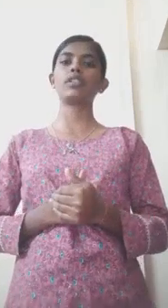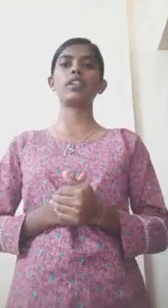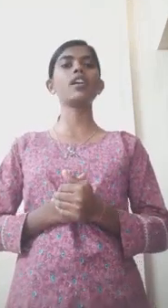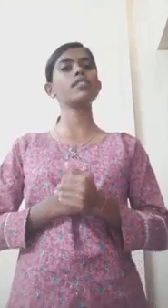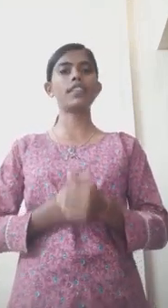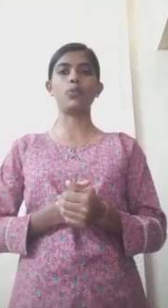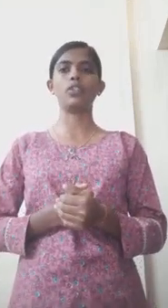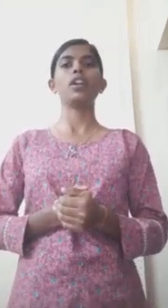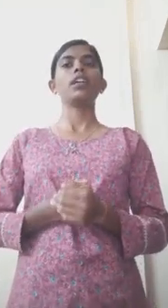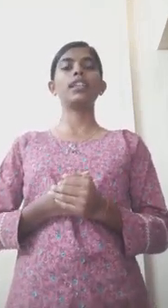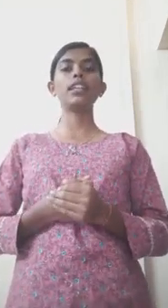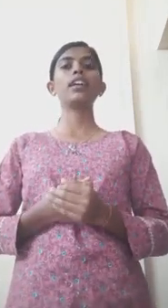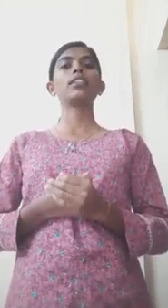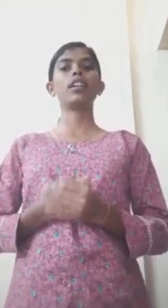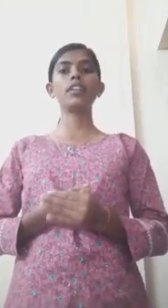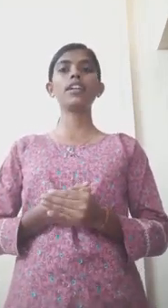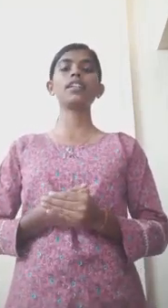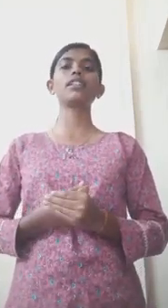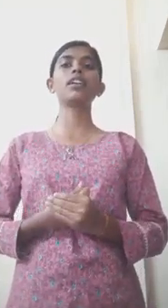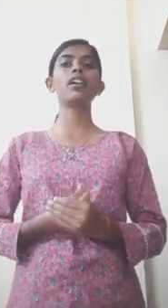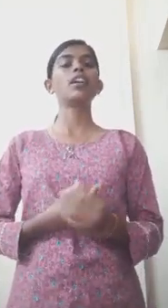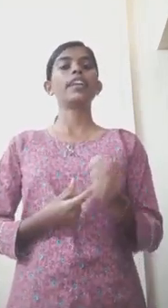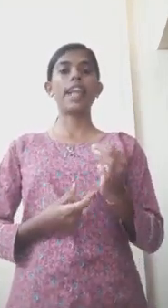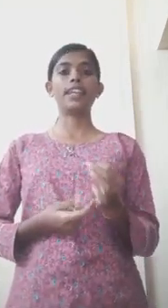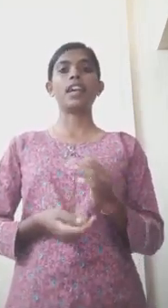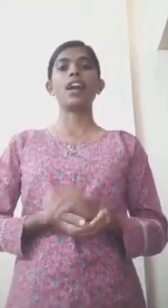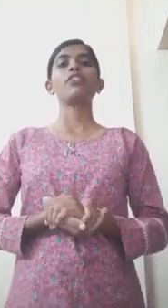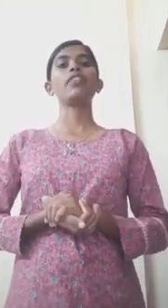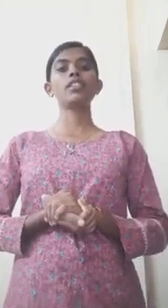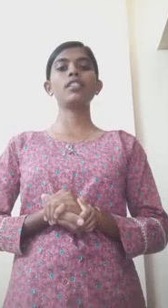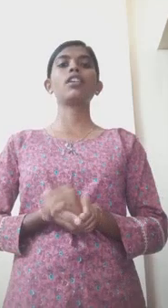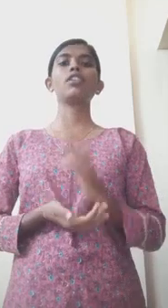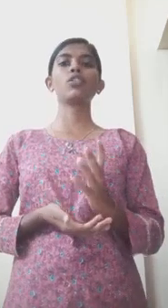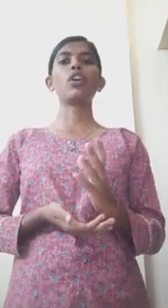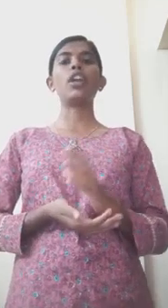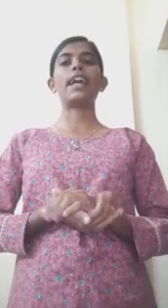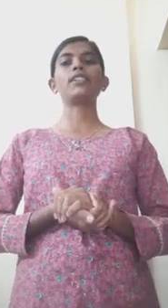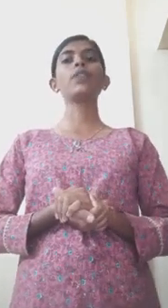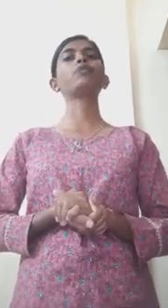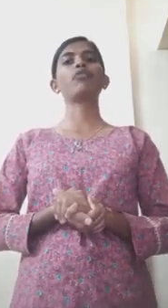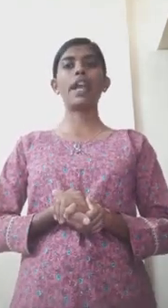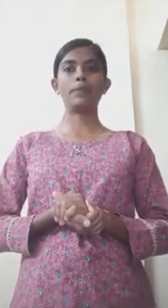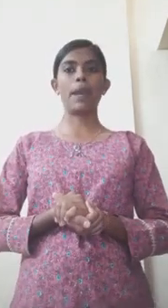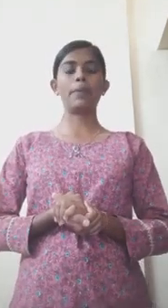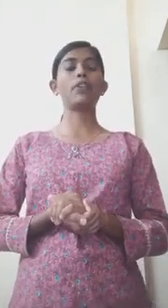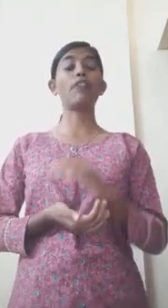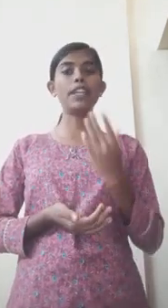producing a sound. Then third one is the trachea, which is also called as a